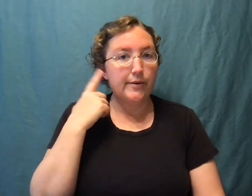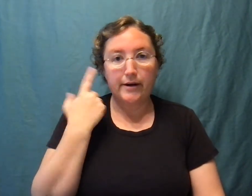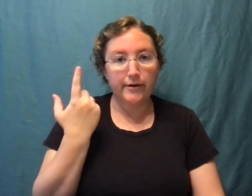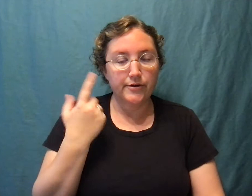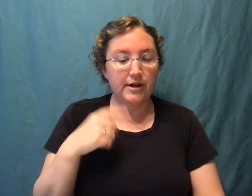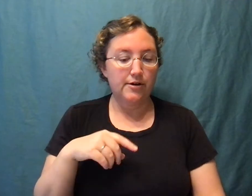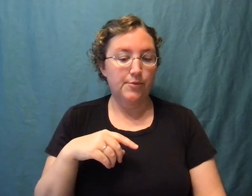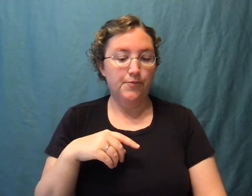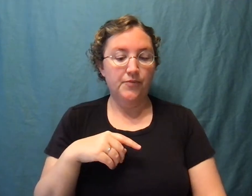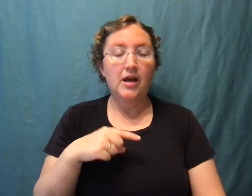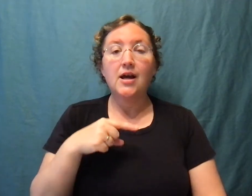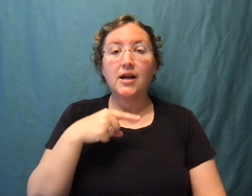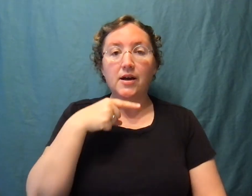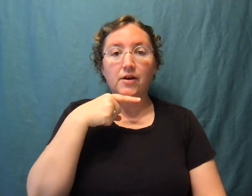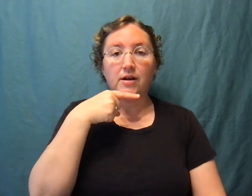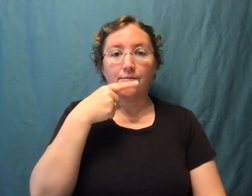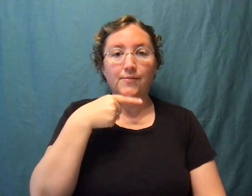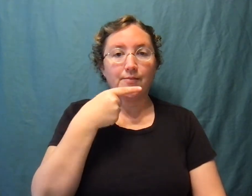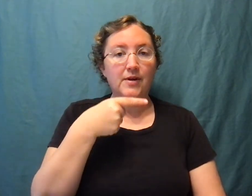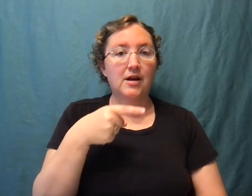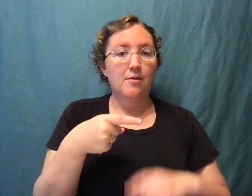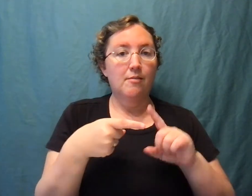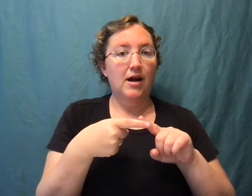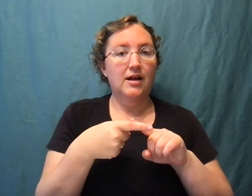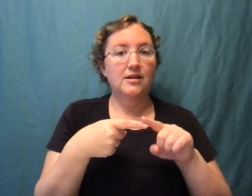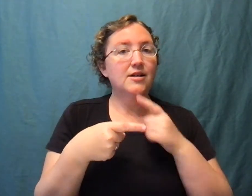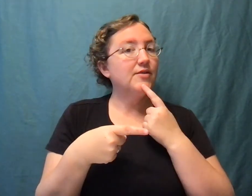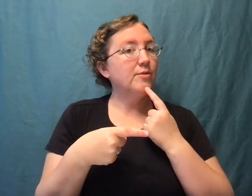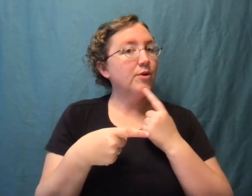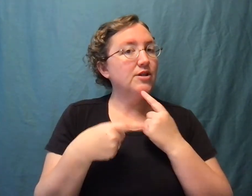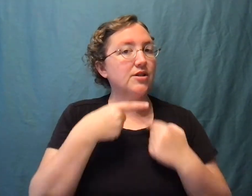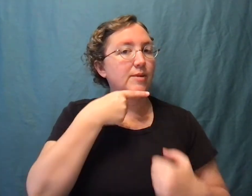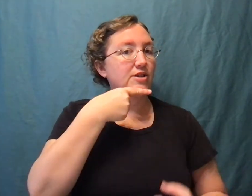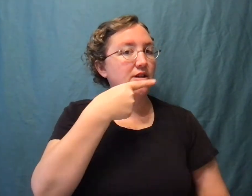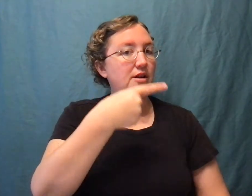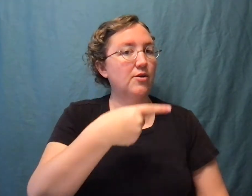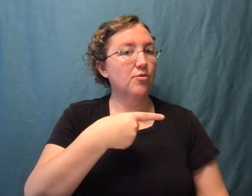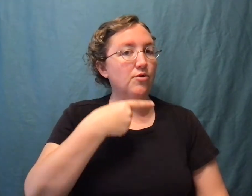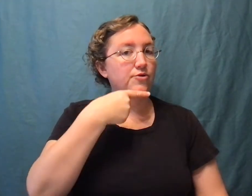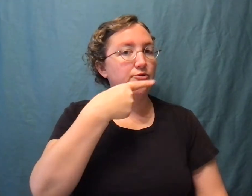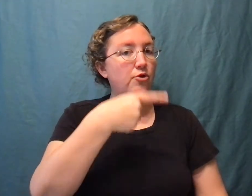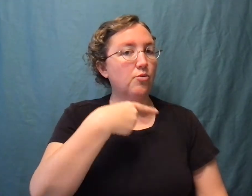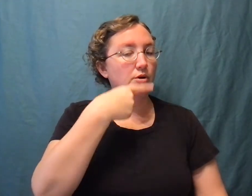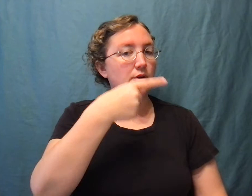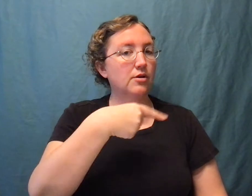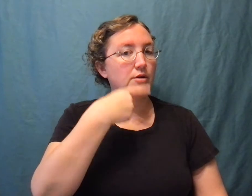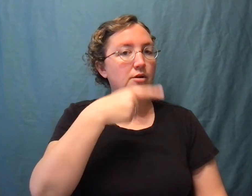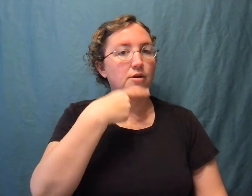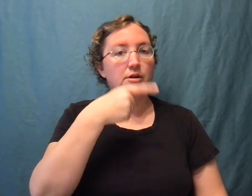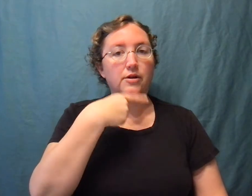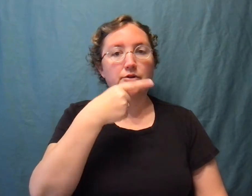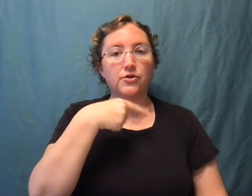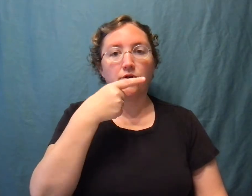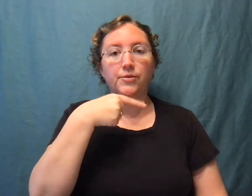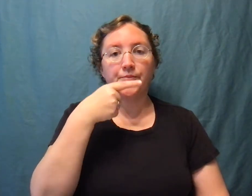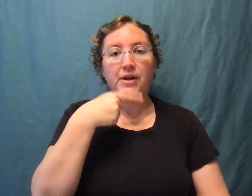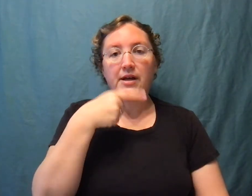don't understand you. Hearing, my index finger brushes on my chin and it rolls forward in a little circle.